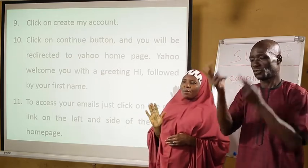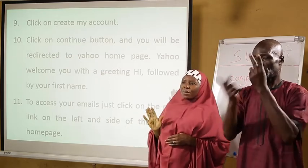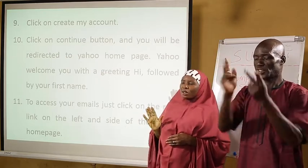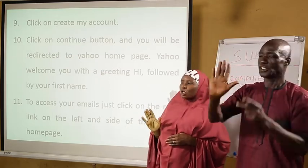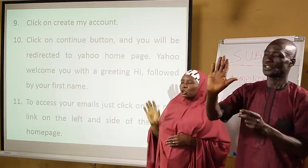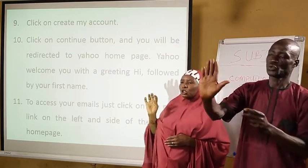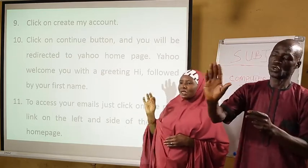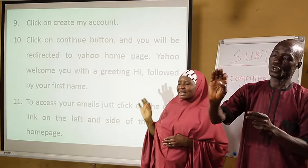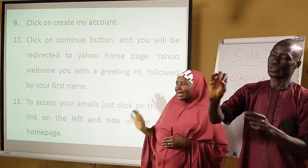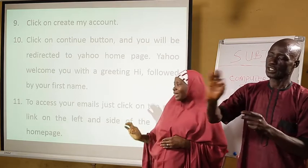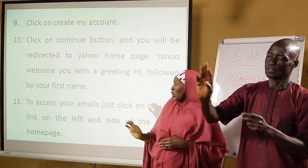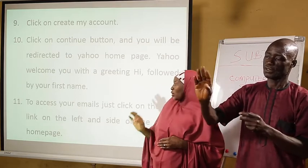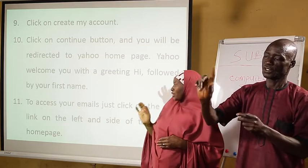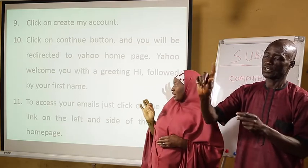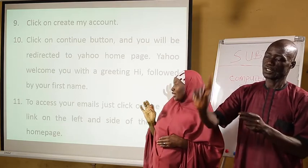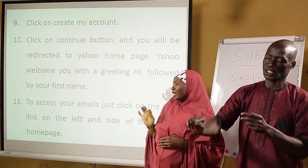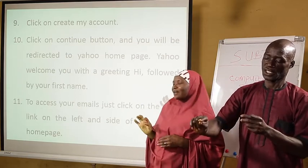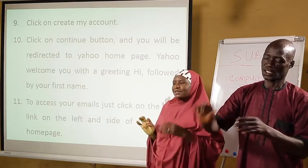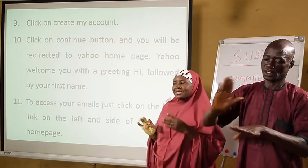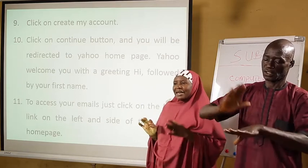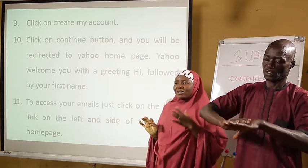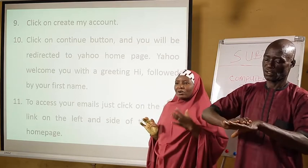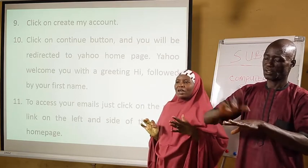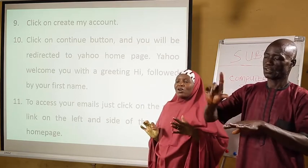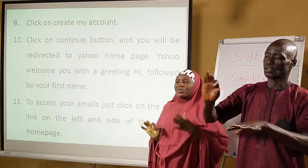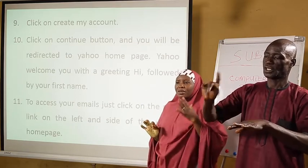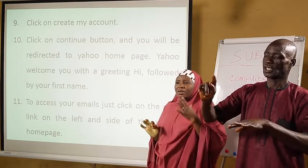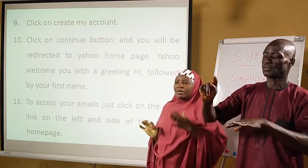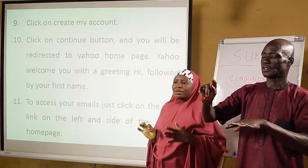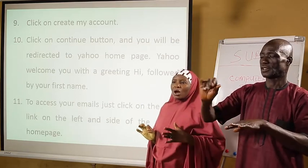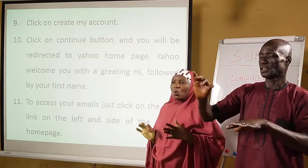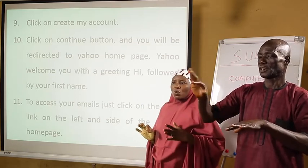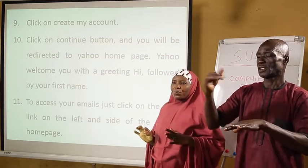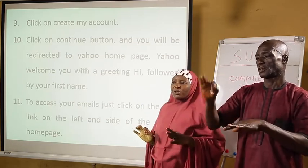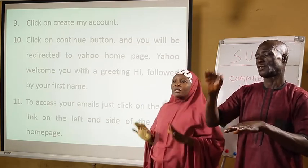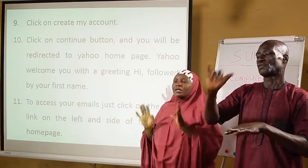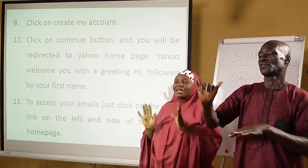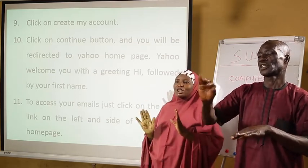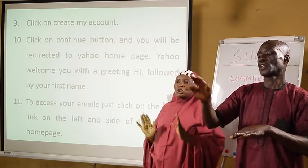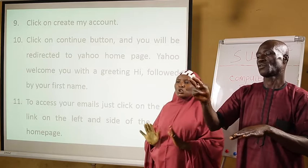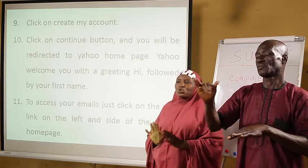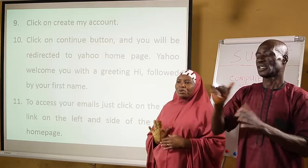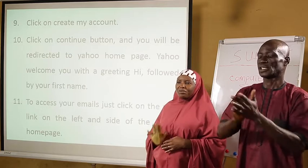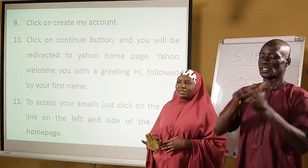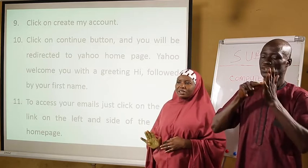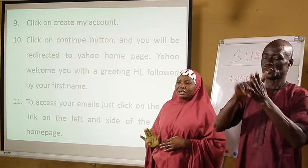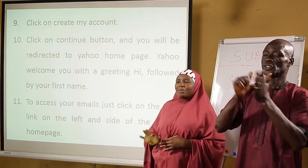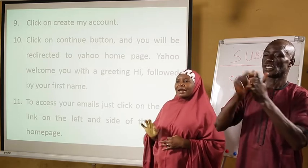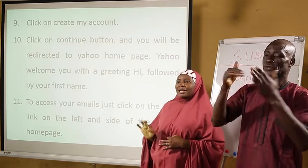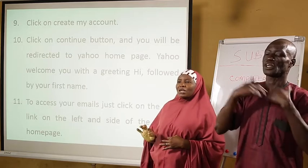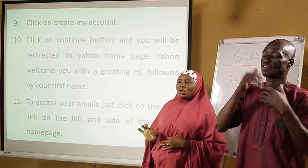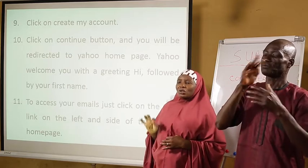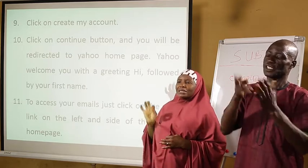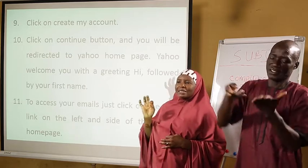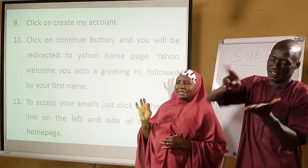your mail, you just click on the left side corner of the Yahoo mail. That shows you've been registered